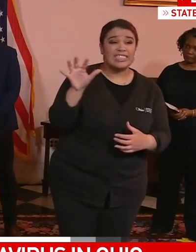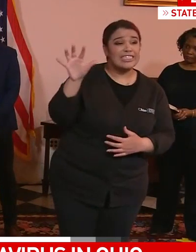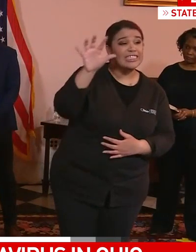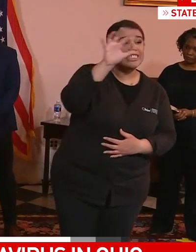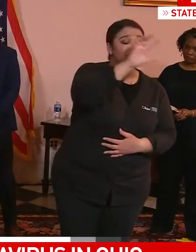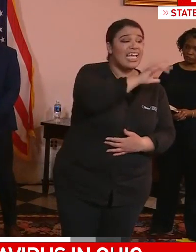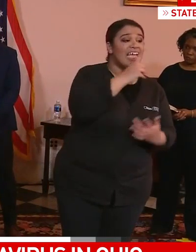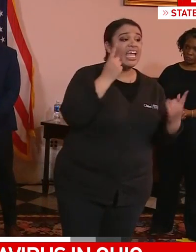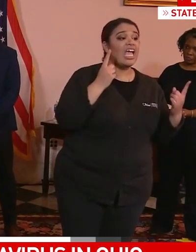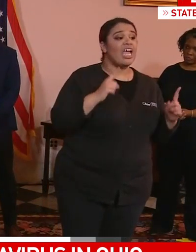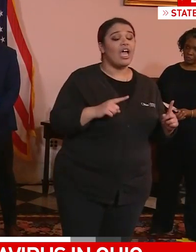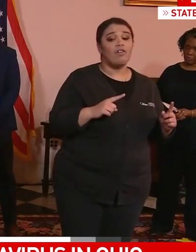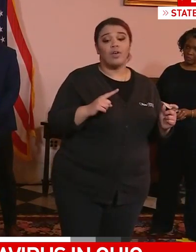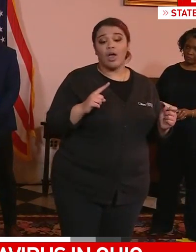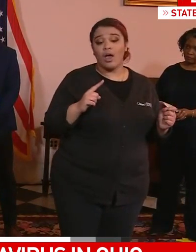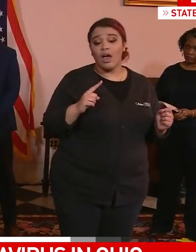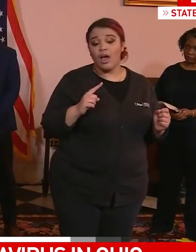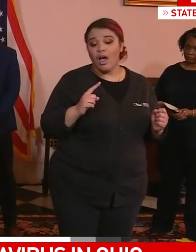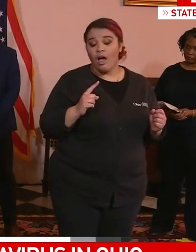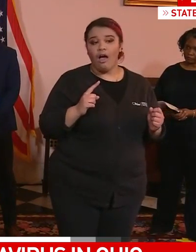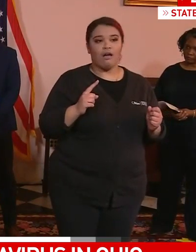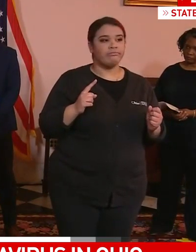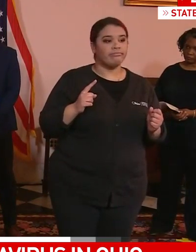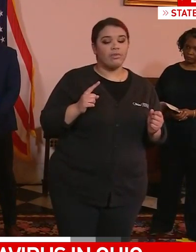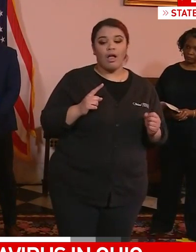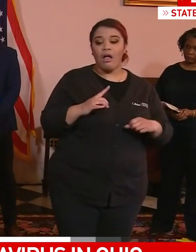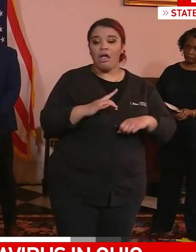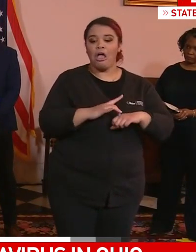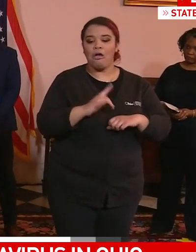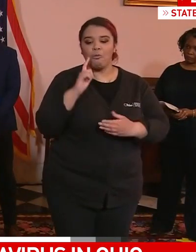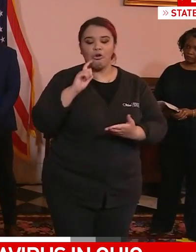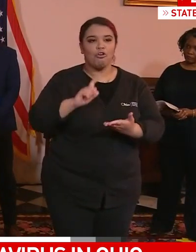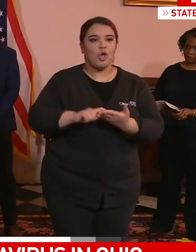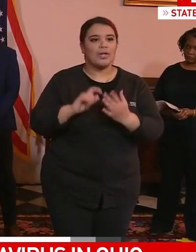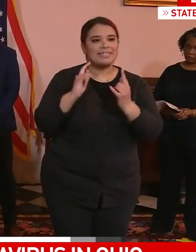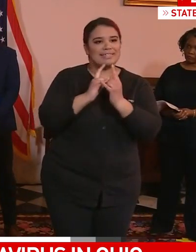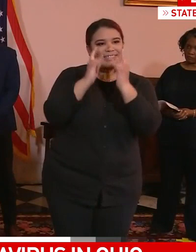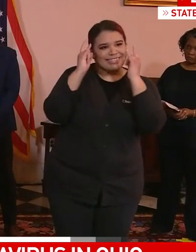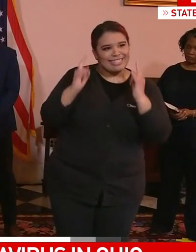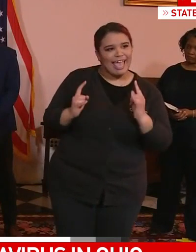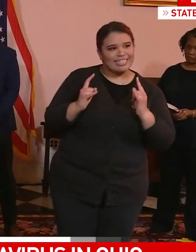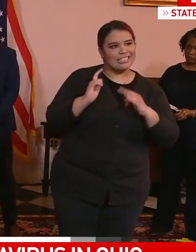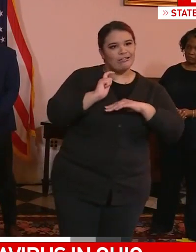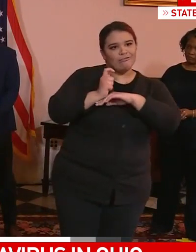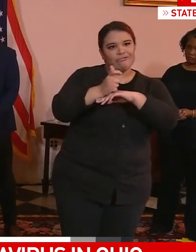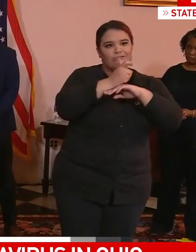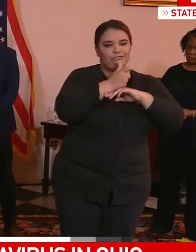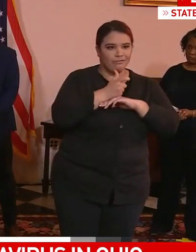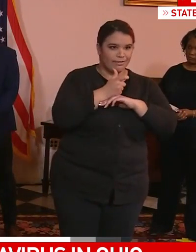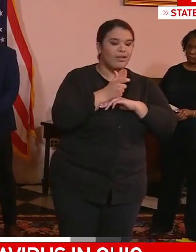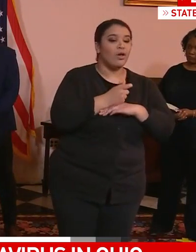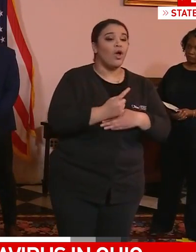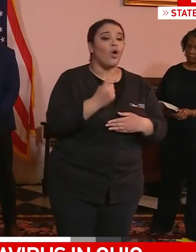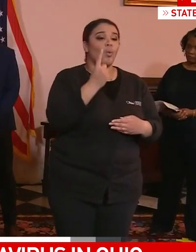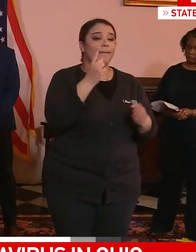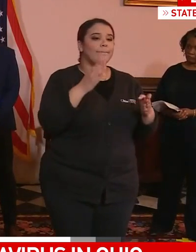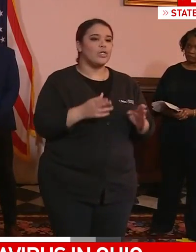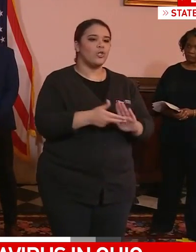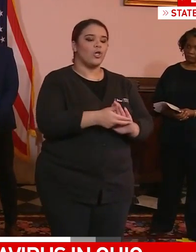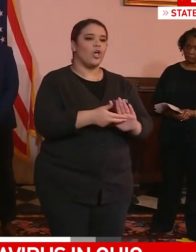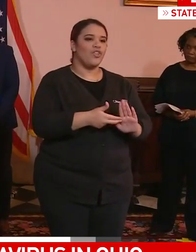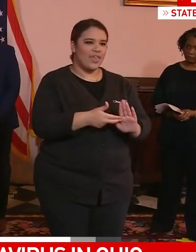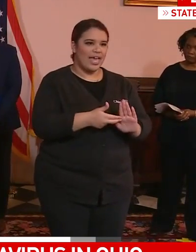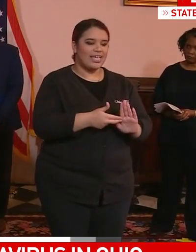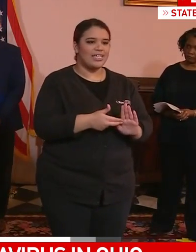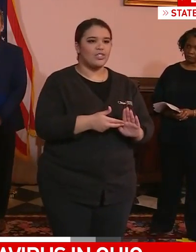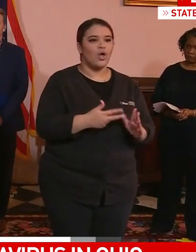ER. And those are being, in fact, one hospital leader called that a respiratory waiting room. Typically, that is an area of the hospital that